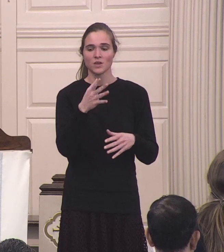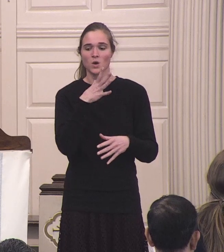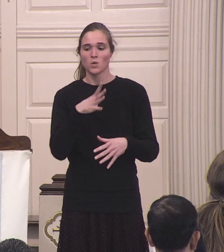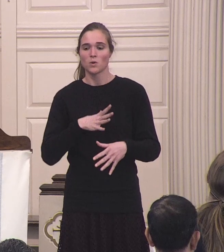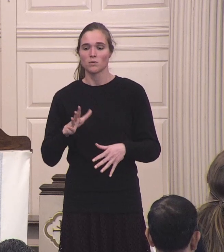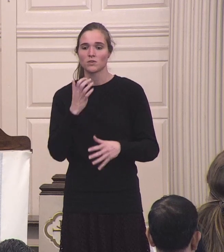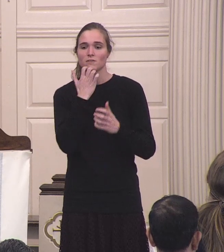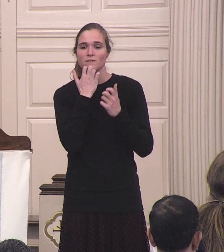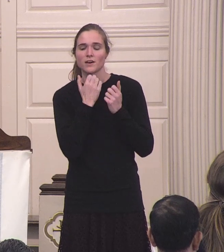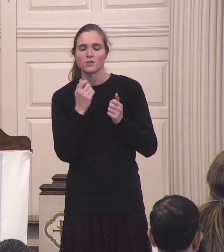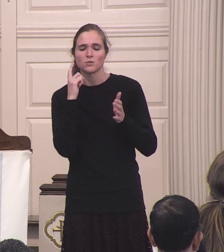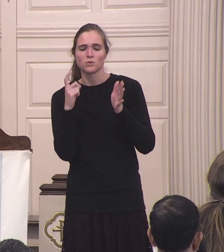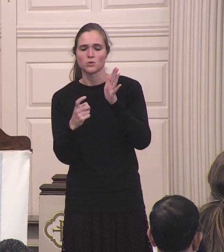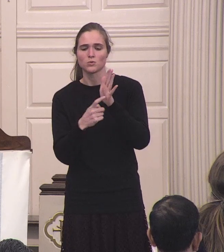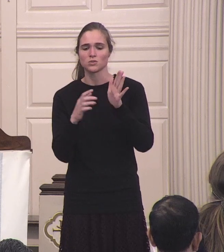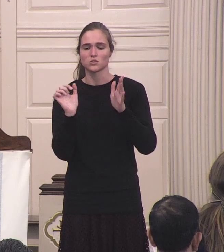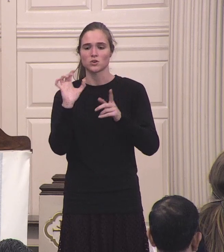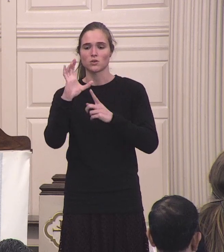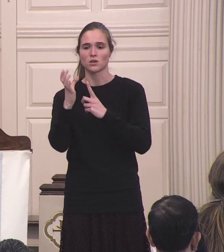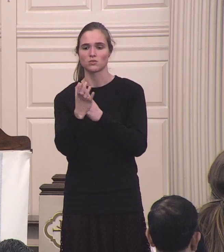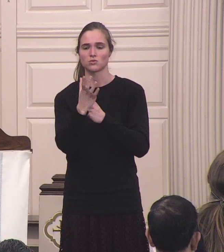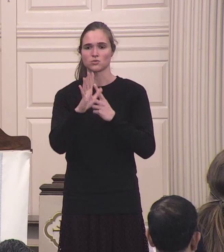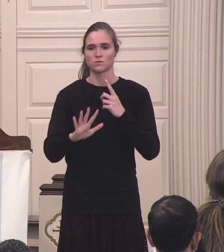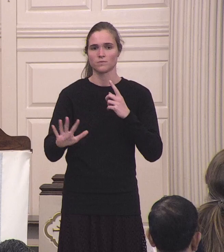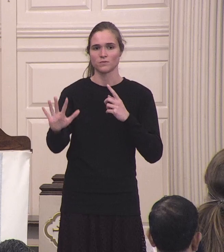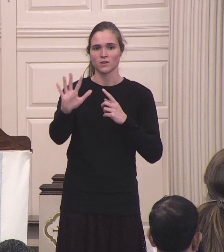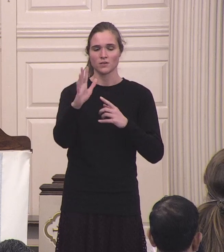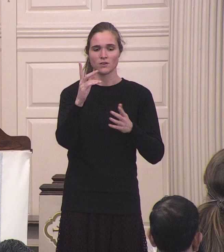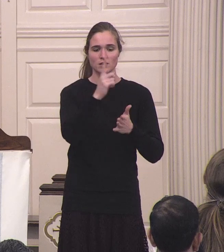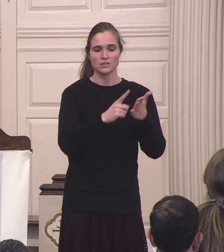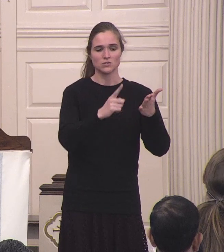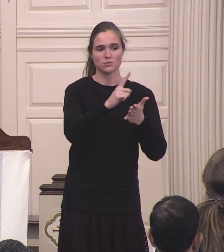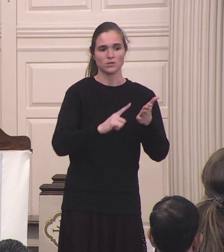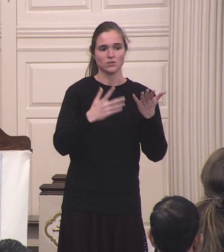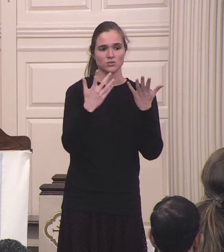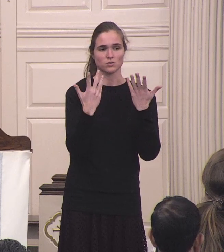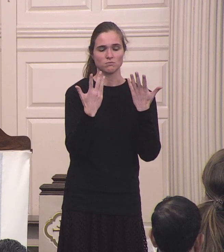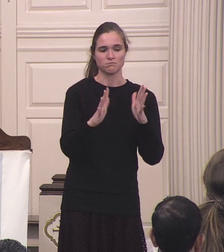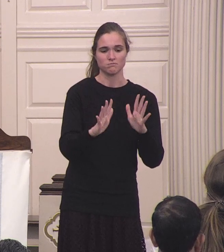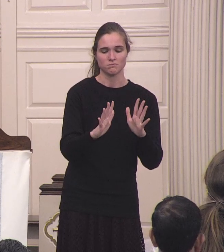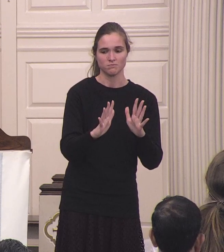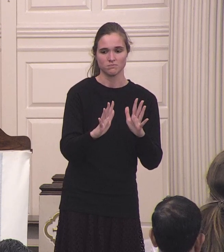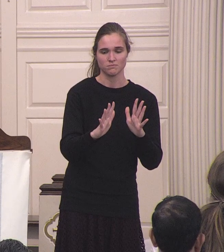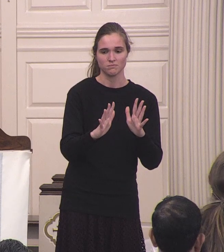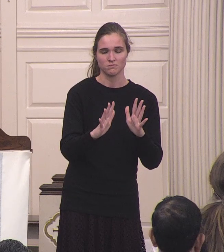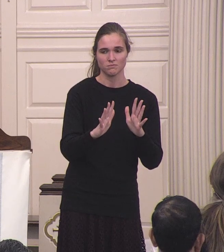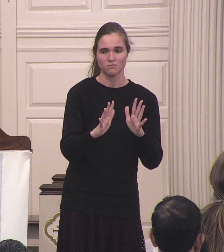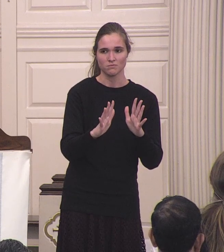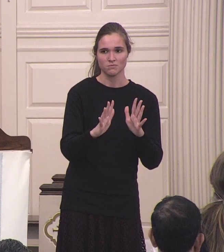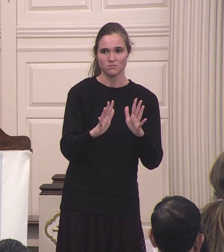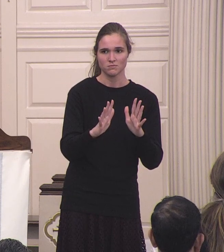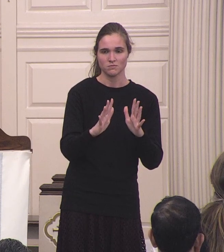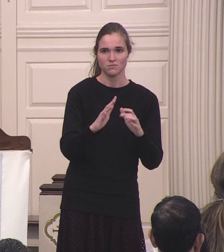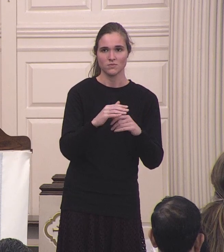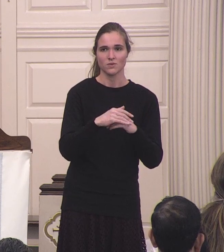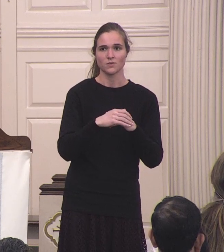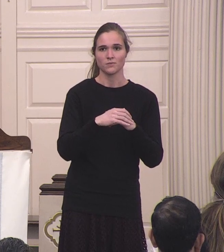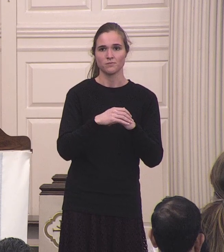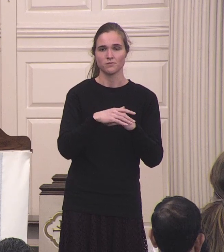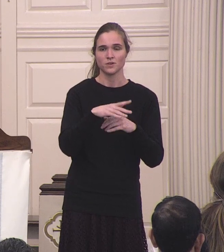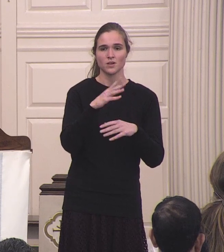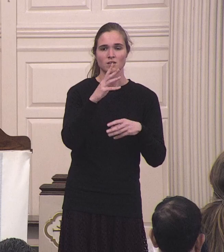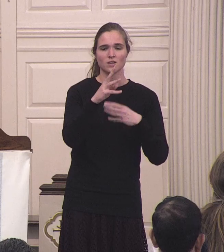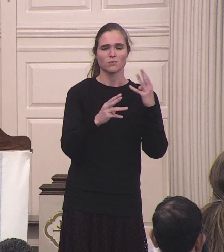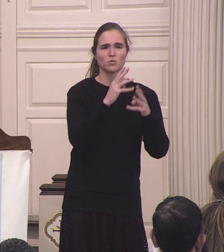recognized in every culture, and for the end of discrimination that they experience in different parts